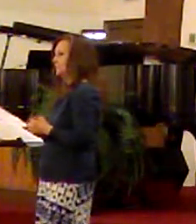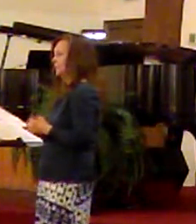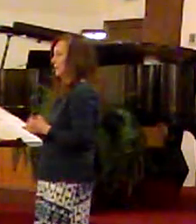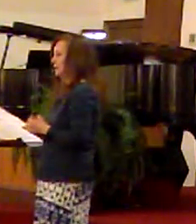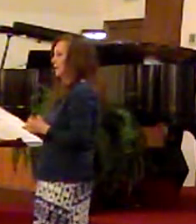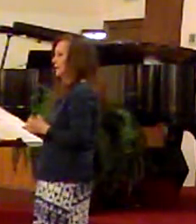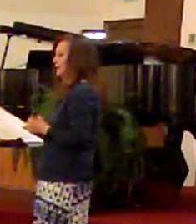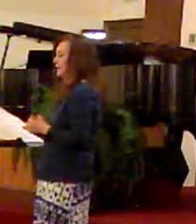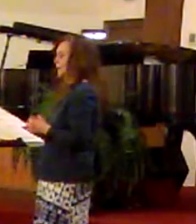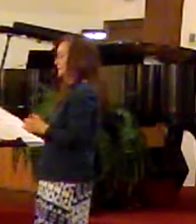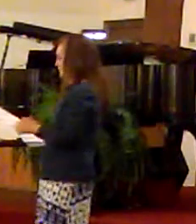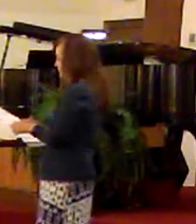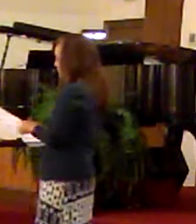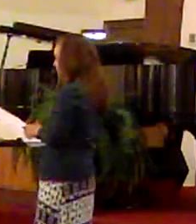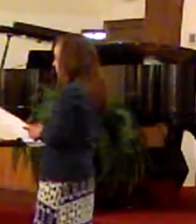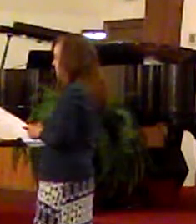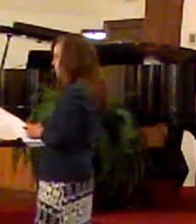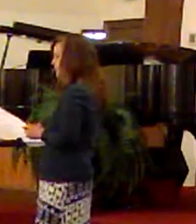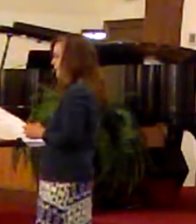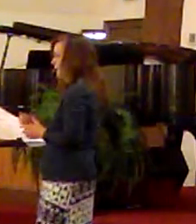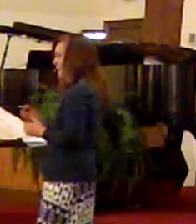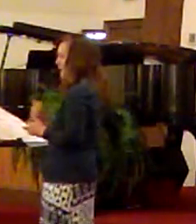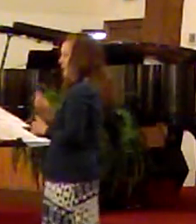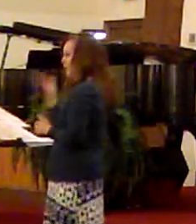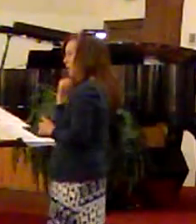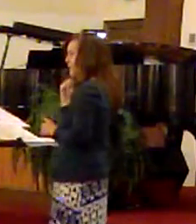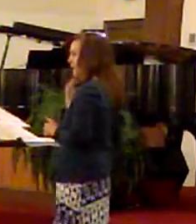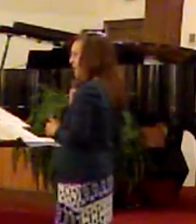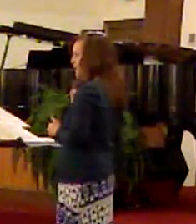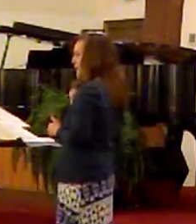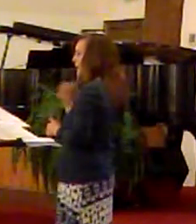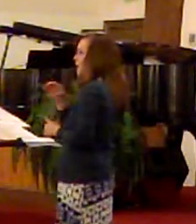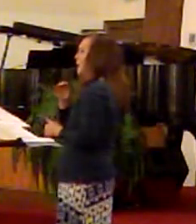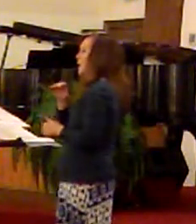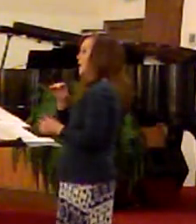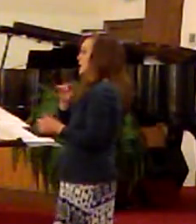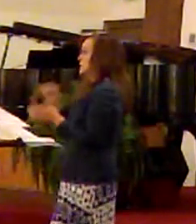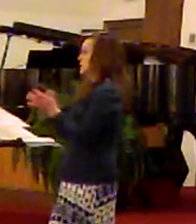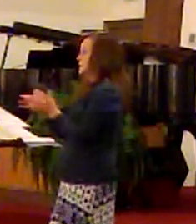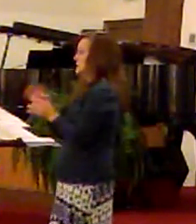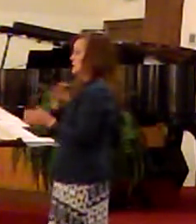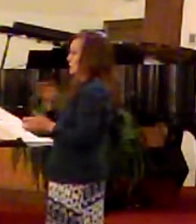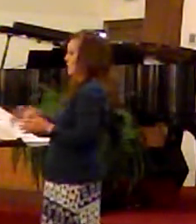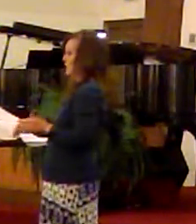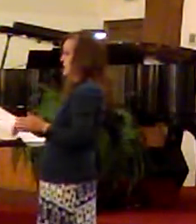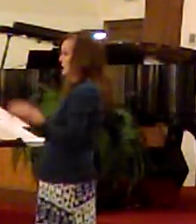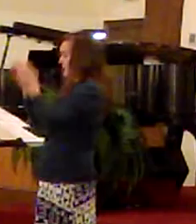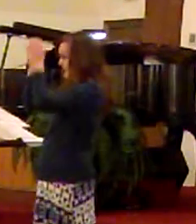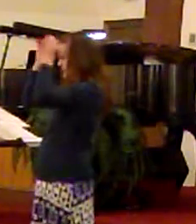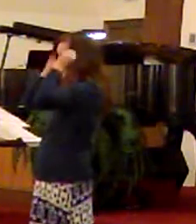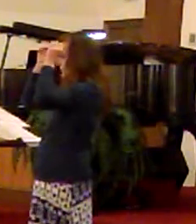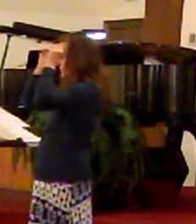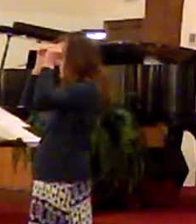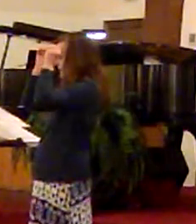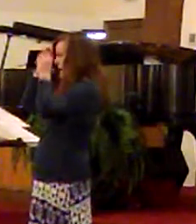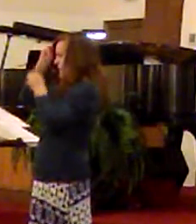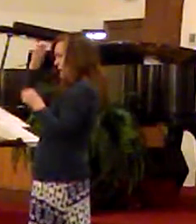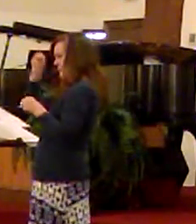But I want you to go back and what happens. Jesus Christ, he teaches the mystery. At the beginning of the chapter, you